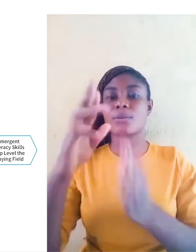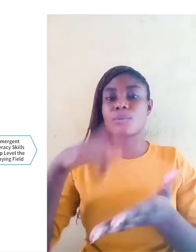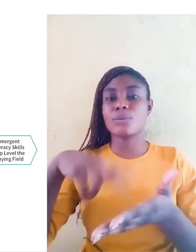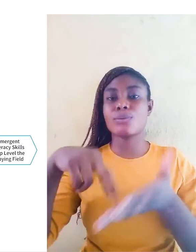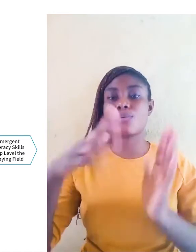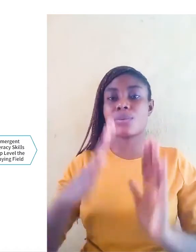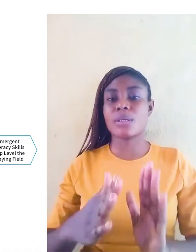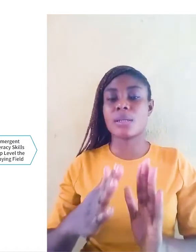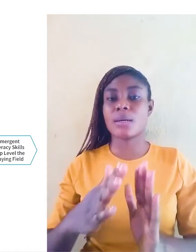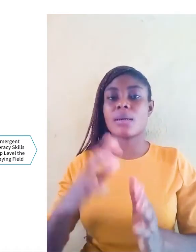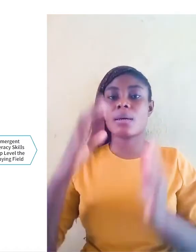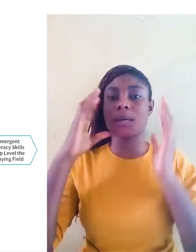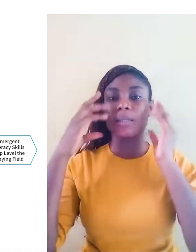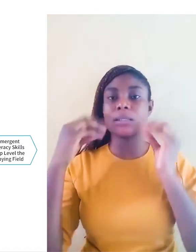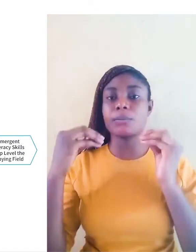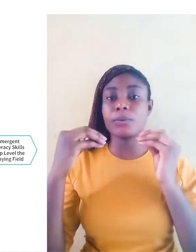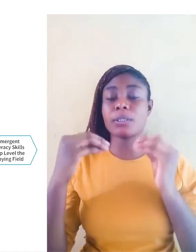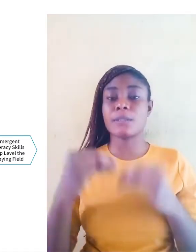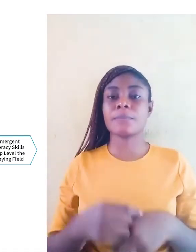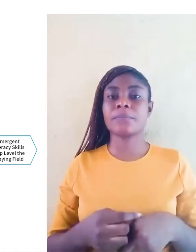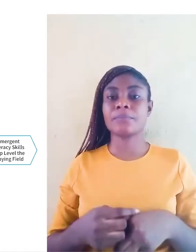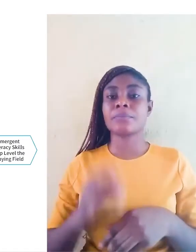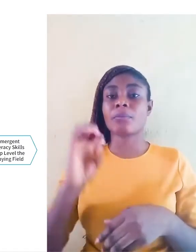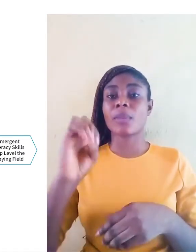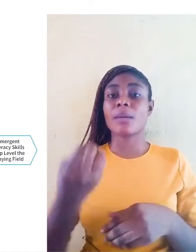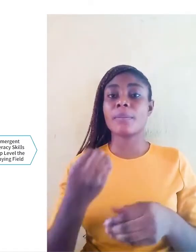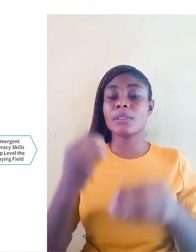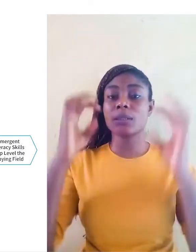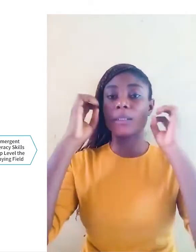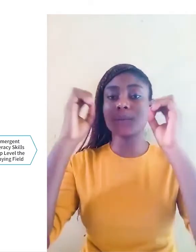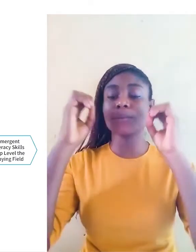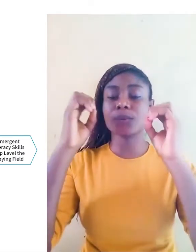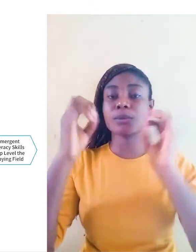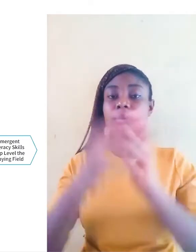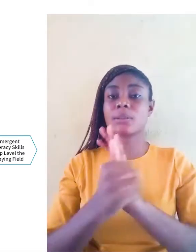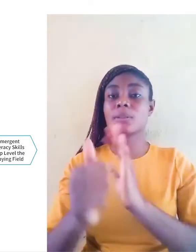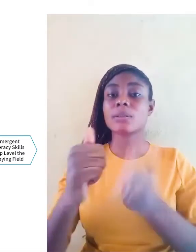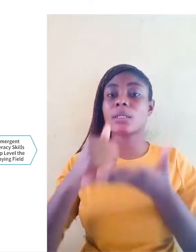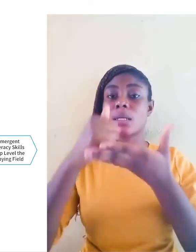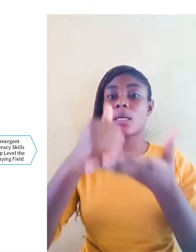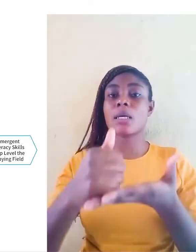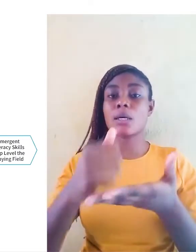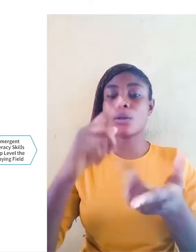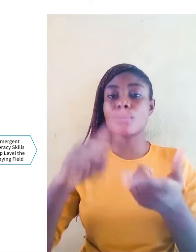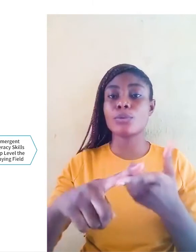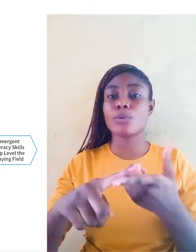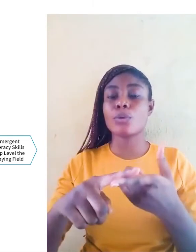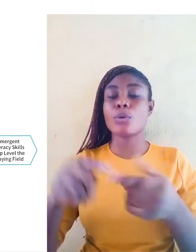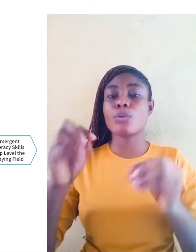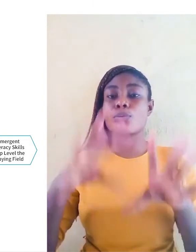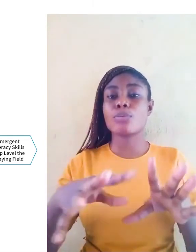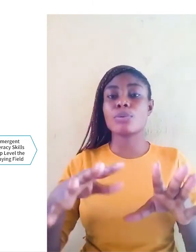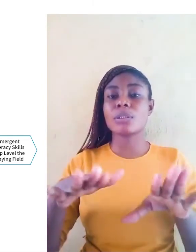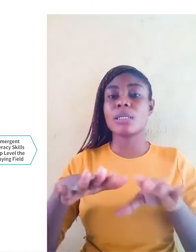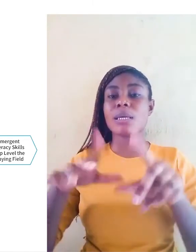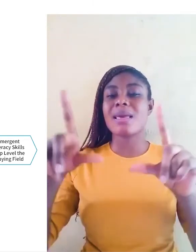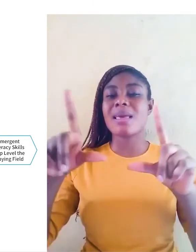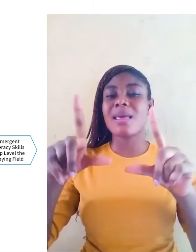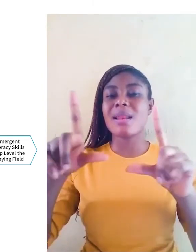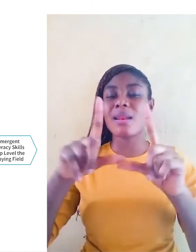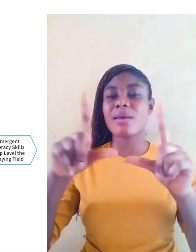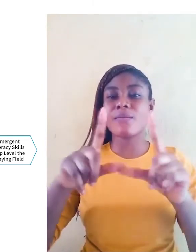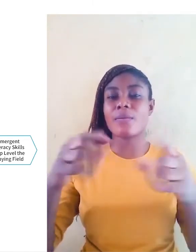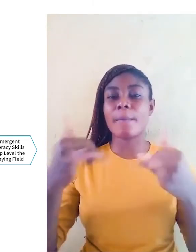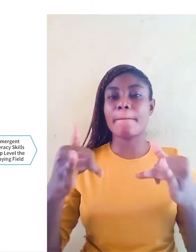reader's experience. Emergent literacy skill helps level the playing field, and it is the